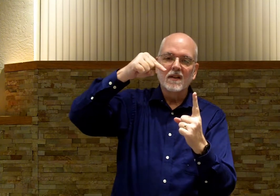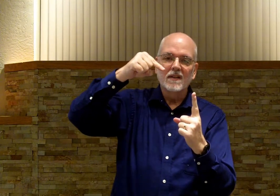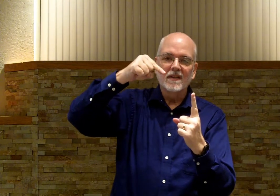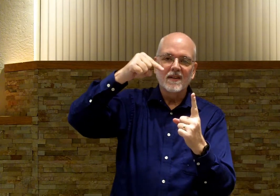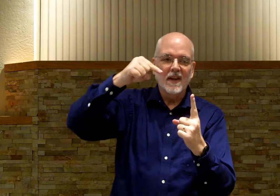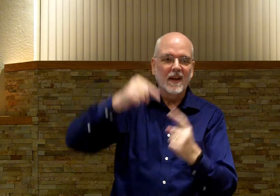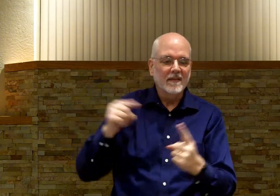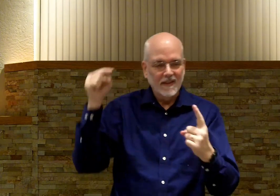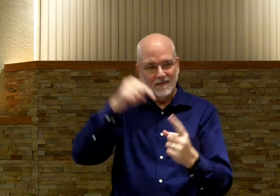Okay.